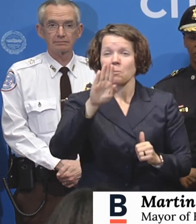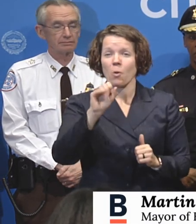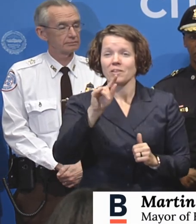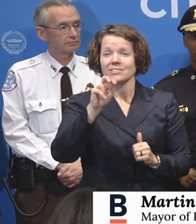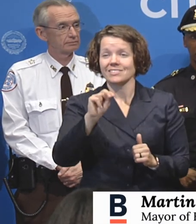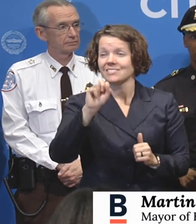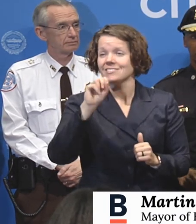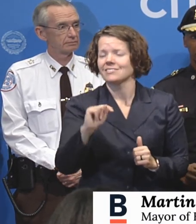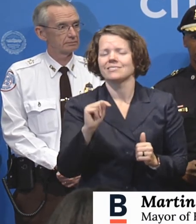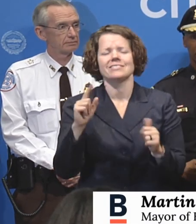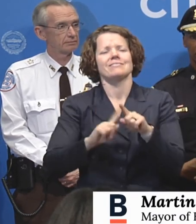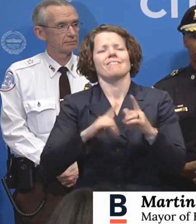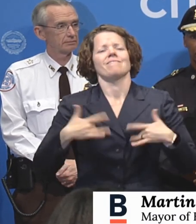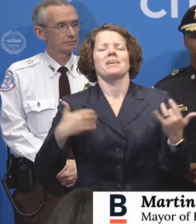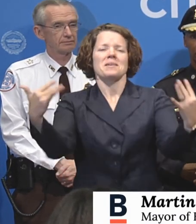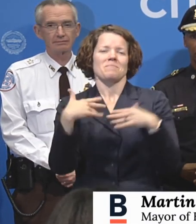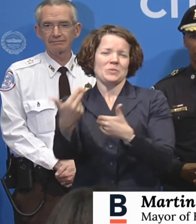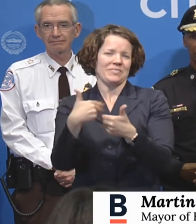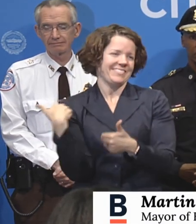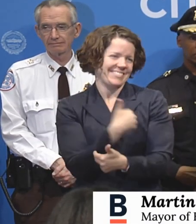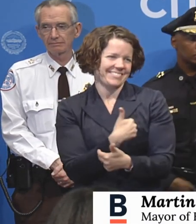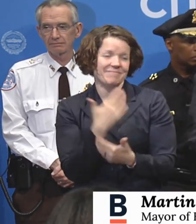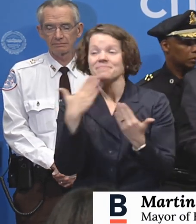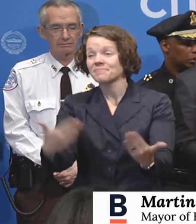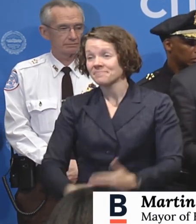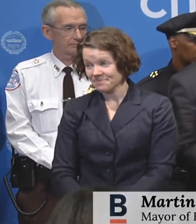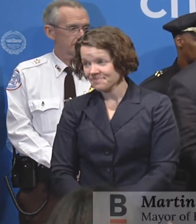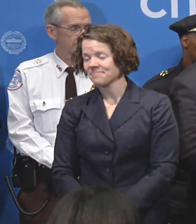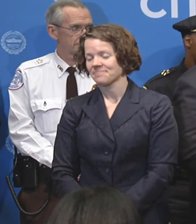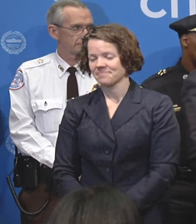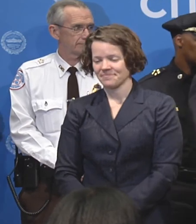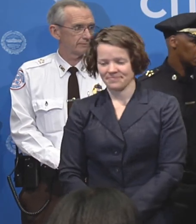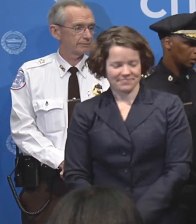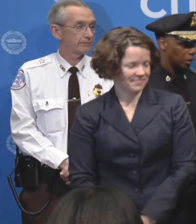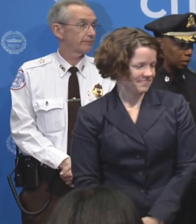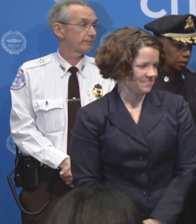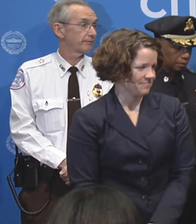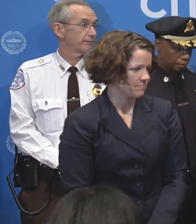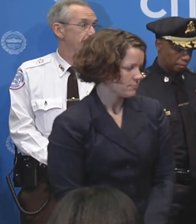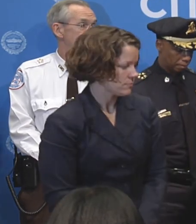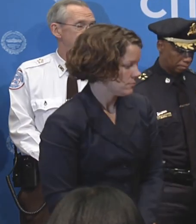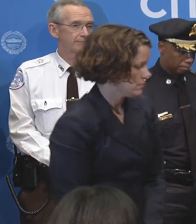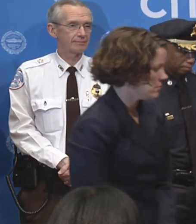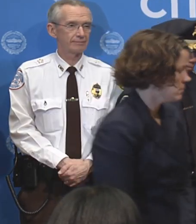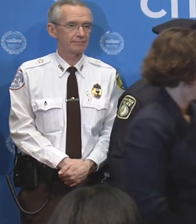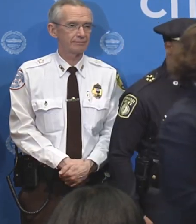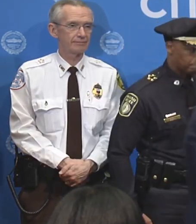just come on in and enjoy the city of Boston. Thanks, everybody. Thank you. Thanks, bye.